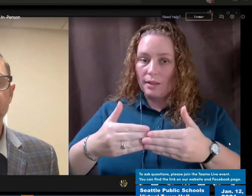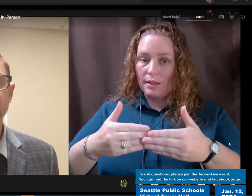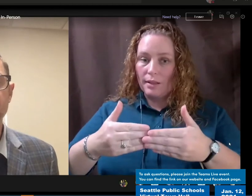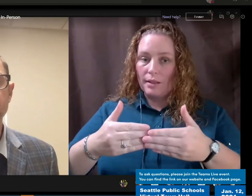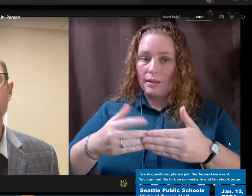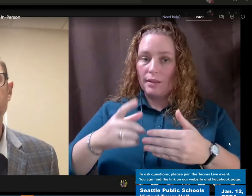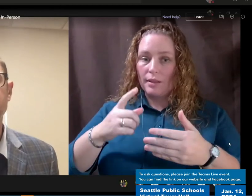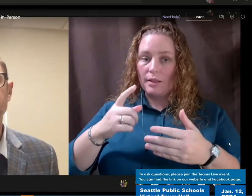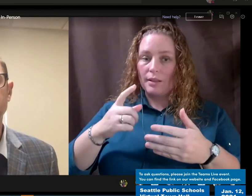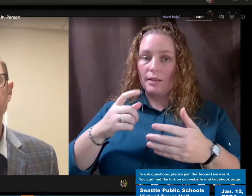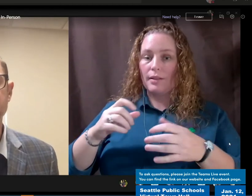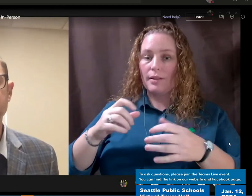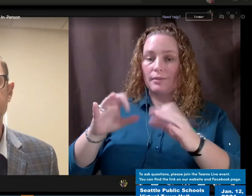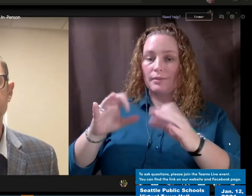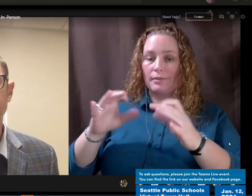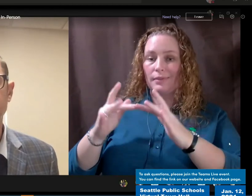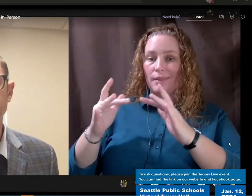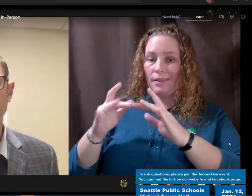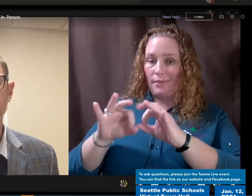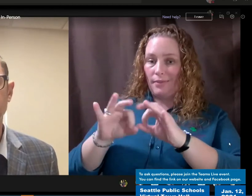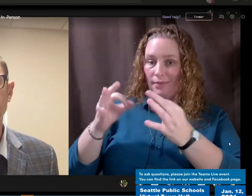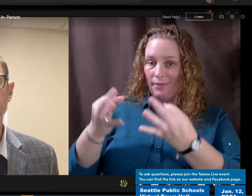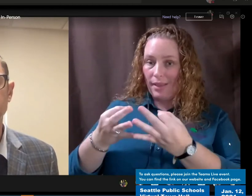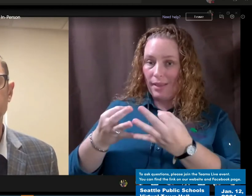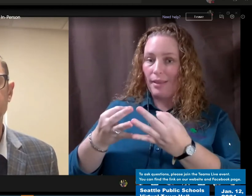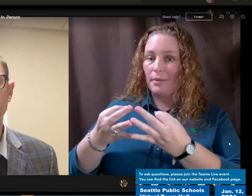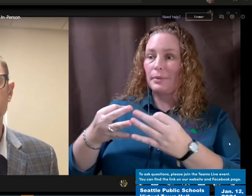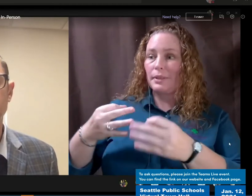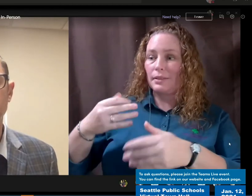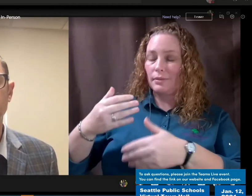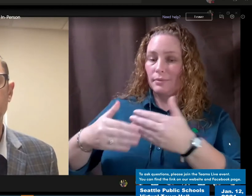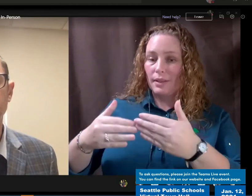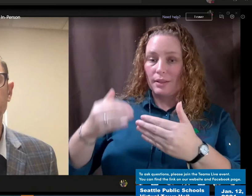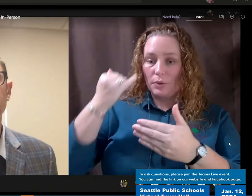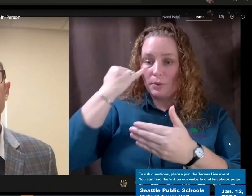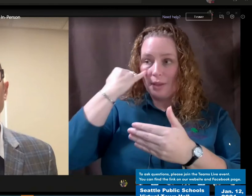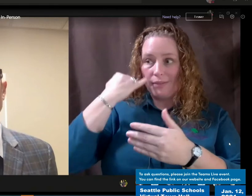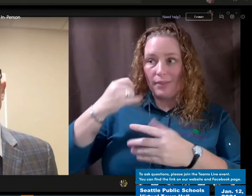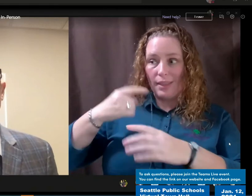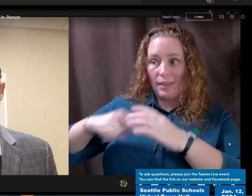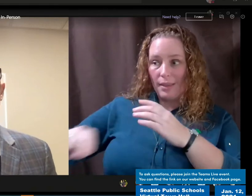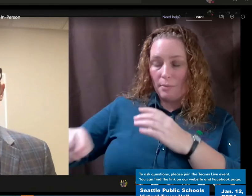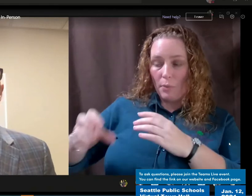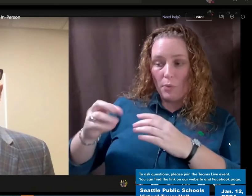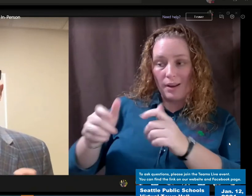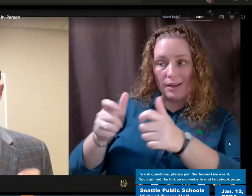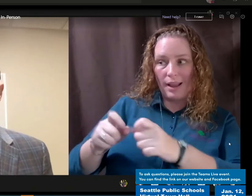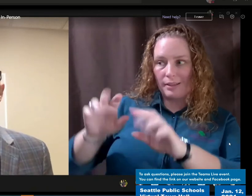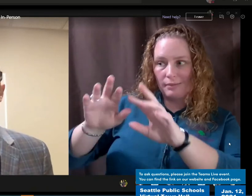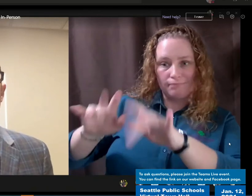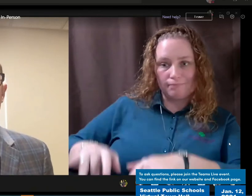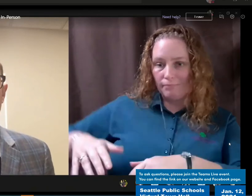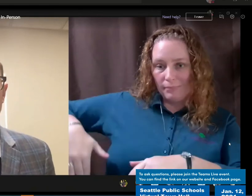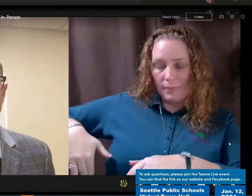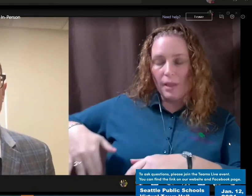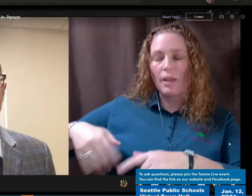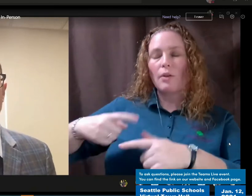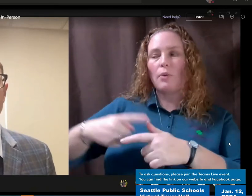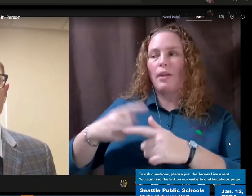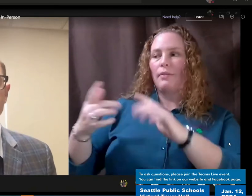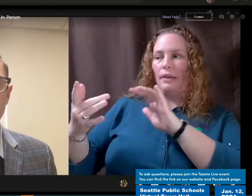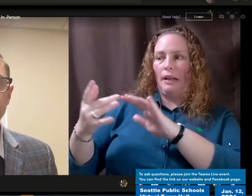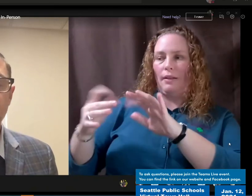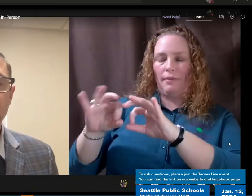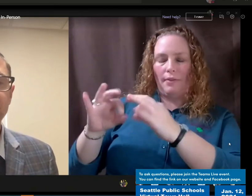the family member to finish the attestation if it wasn't completed before coming onto campus. And then really just having specific locations. So where the